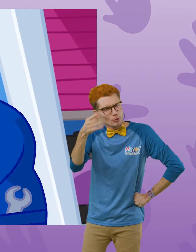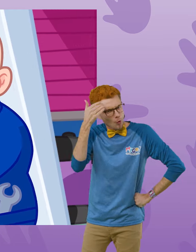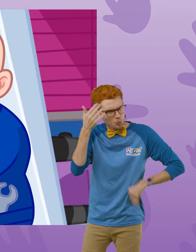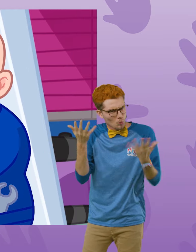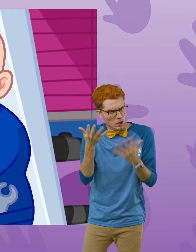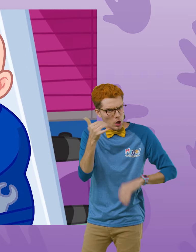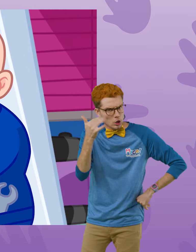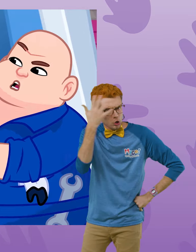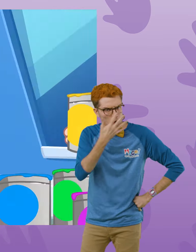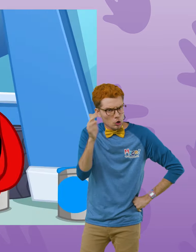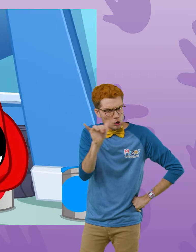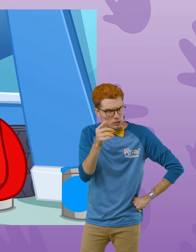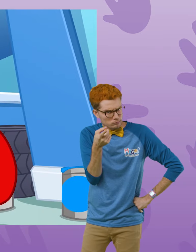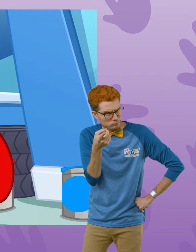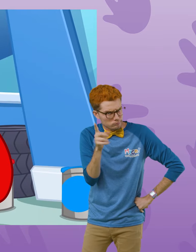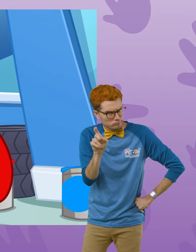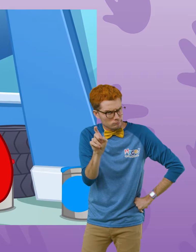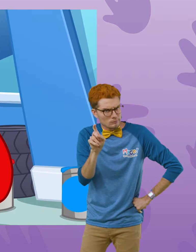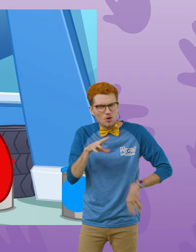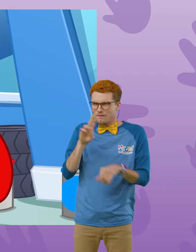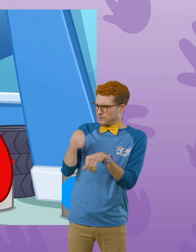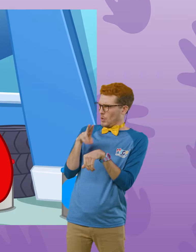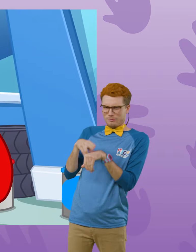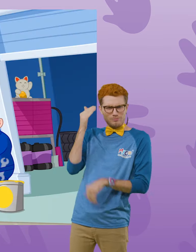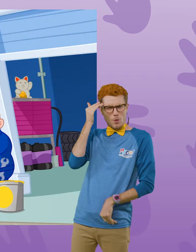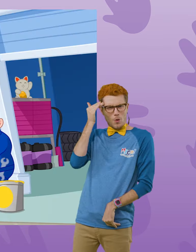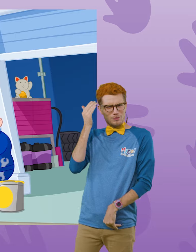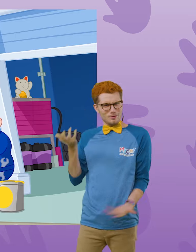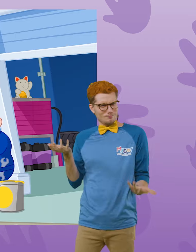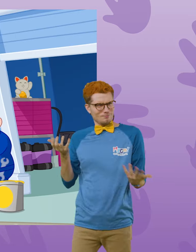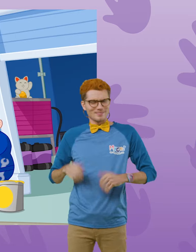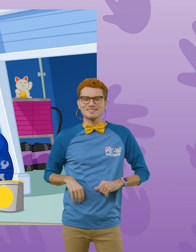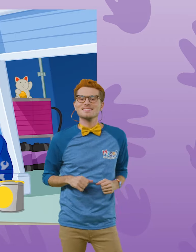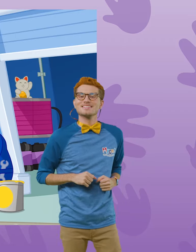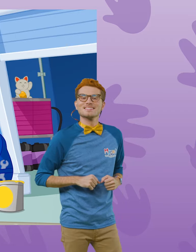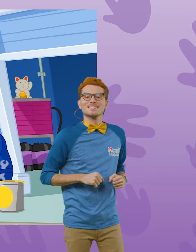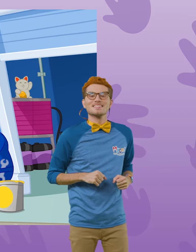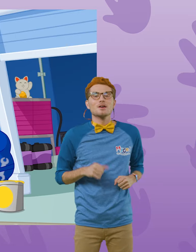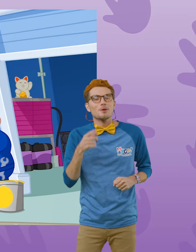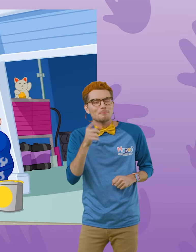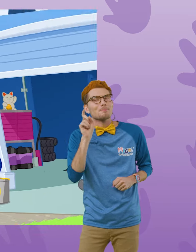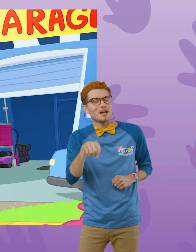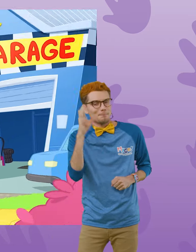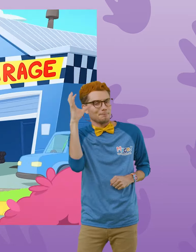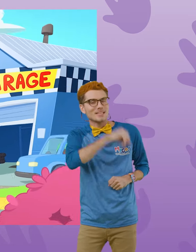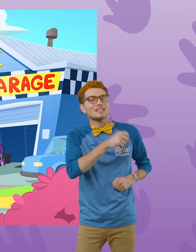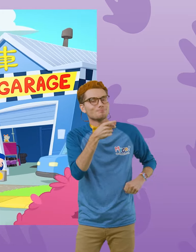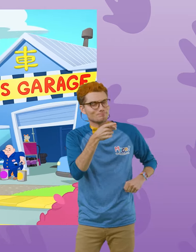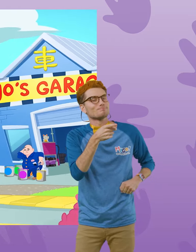color yellow is, don't you? Of course we do. Okay, okay. You must have missed it.